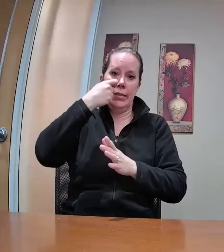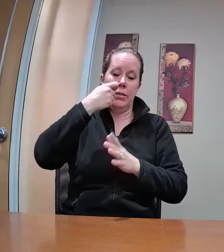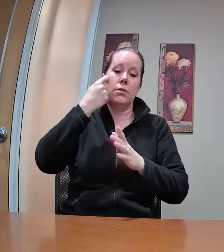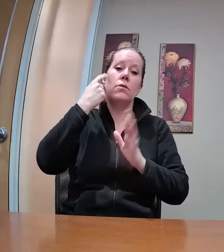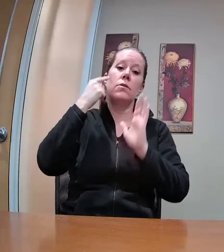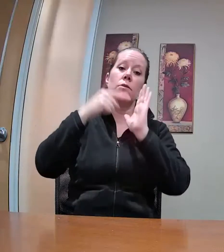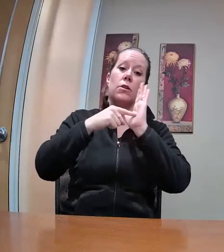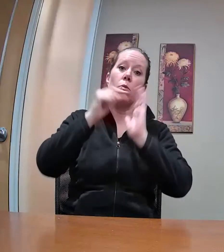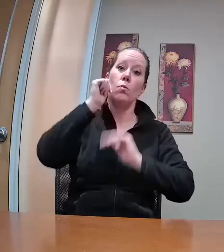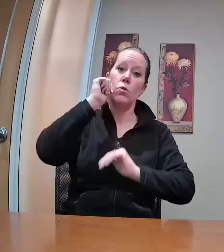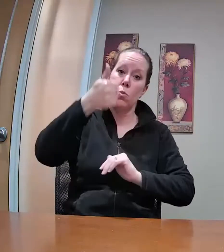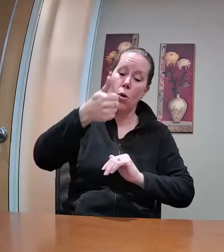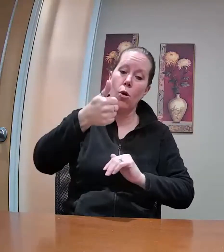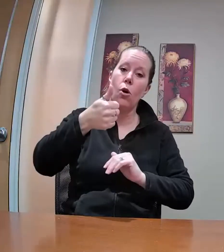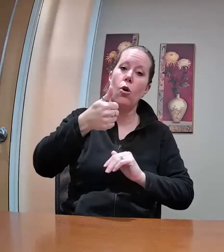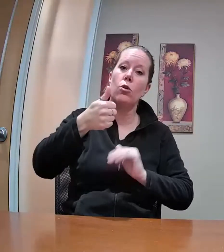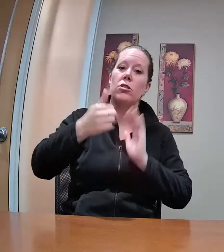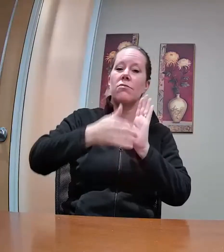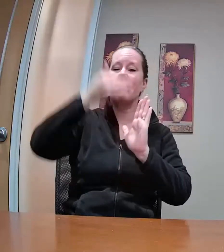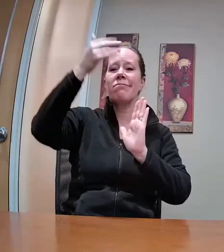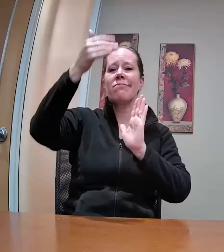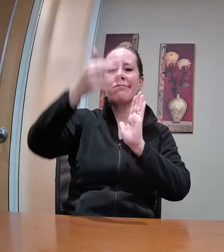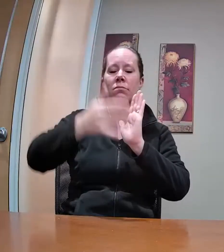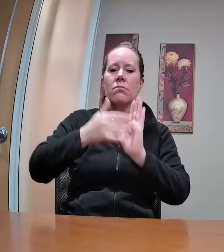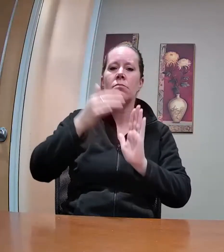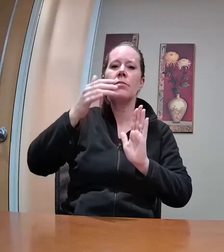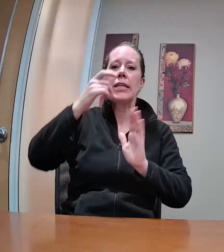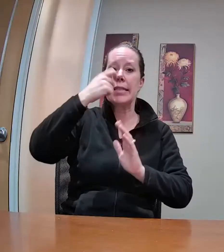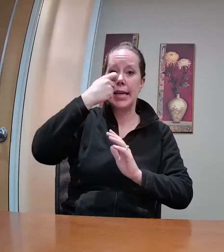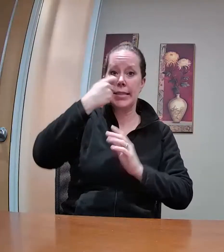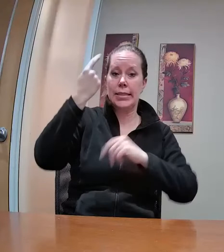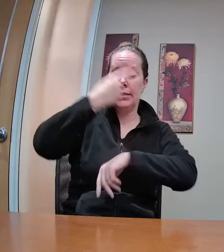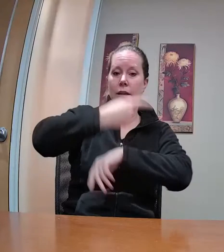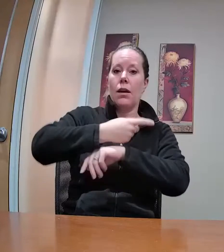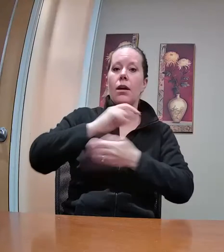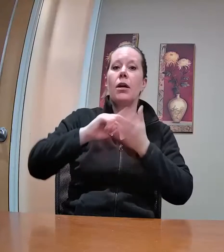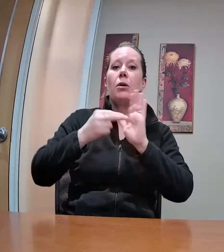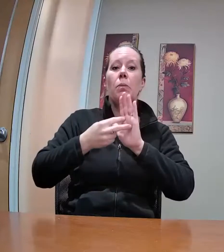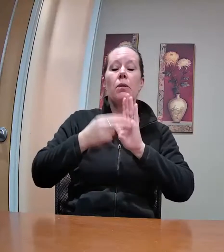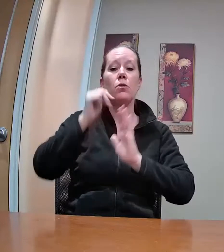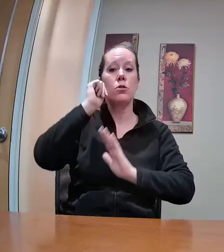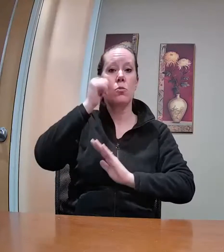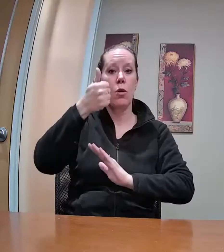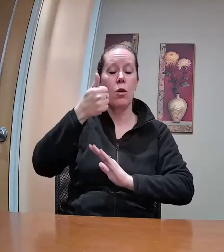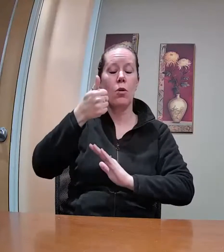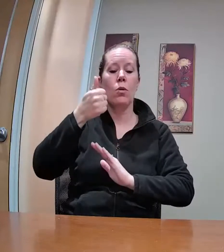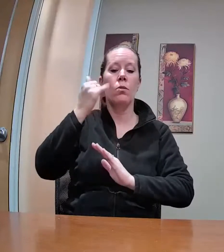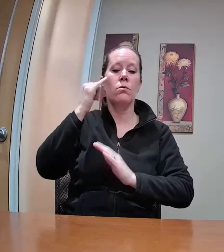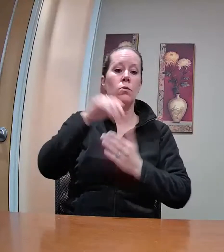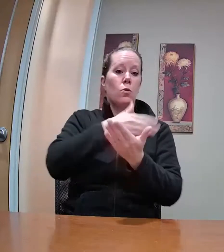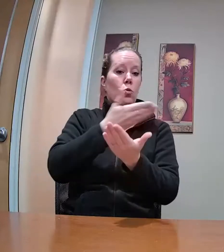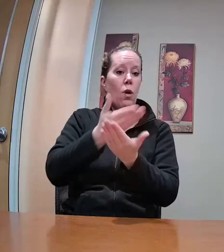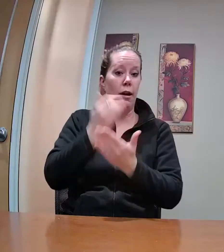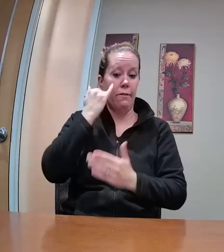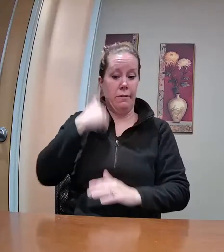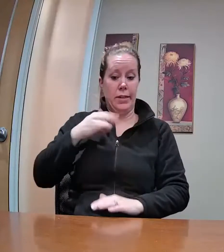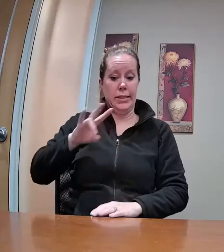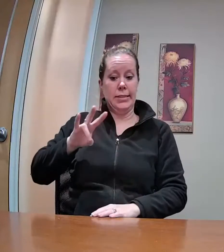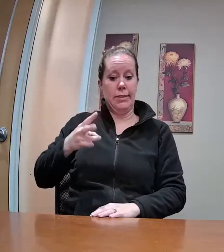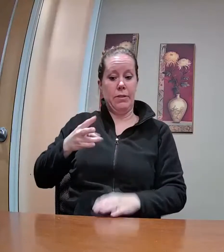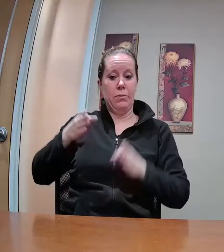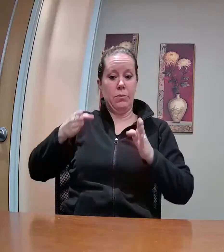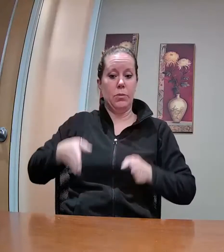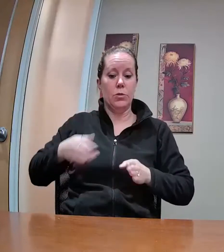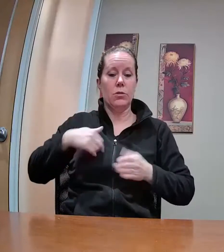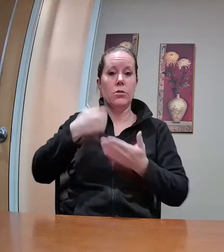our random testing day. Every 7th person that comes into the building will be tested. Last week, it was